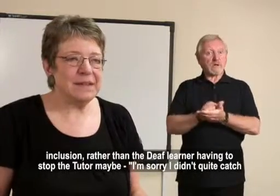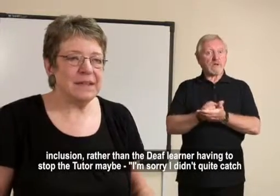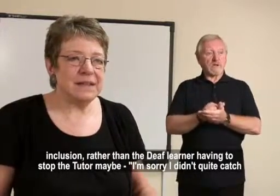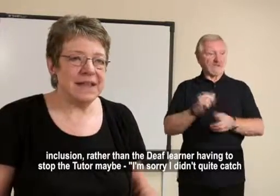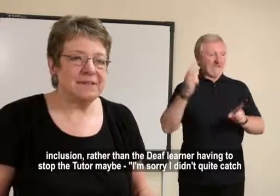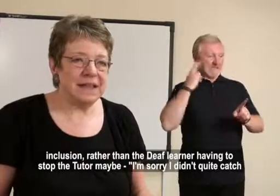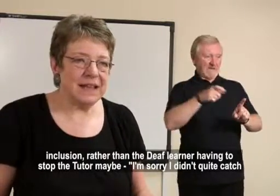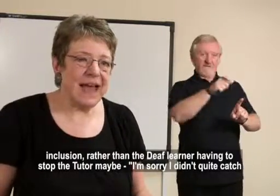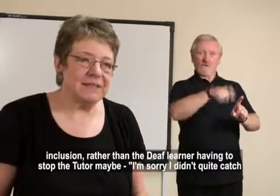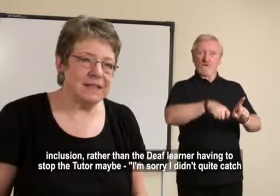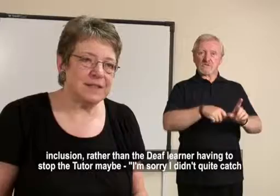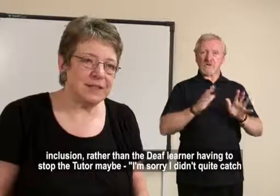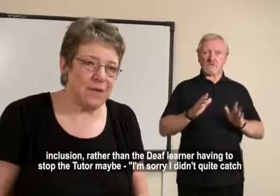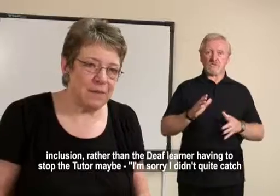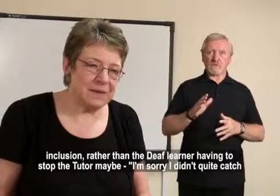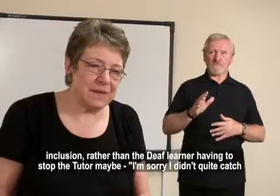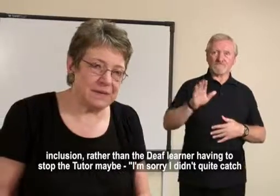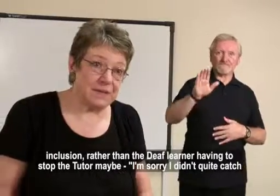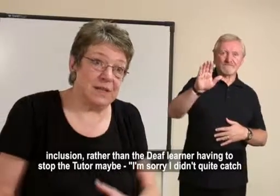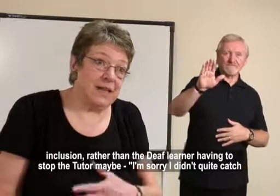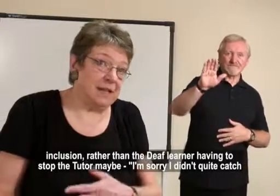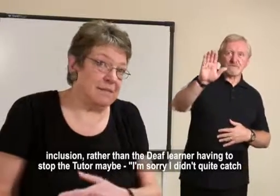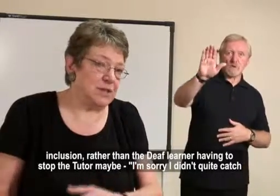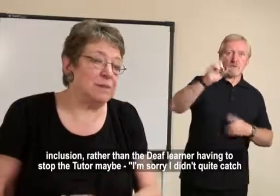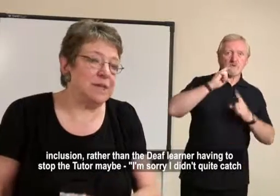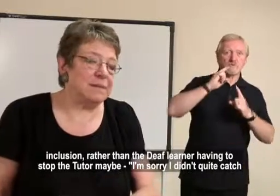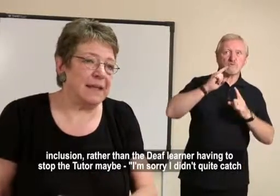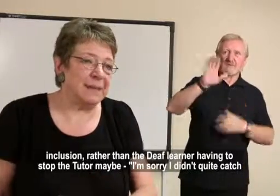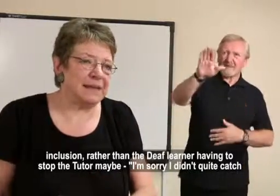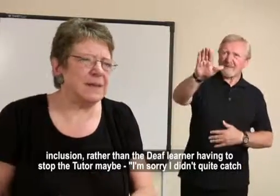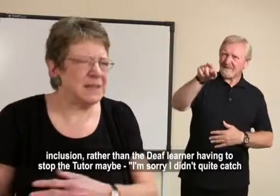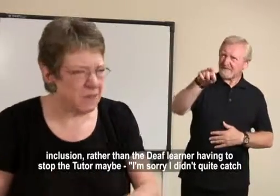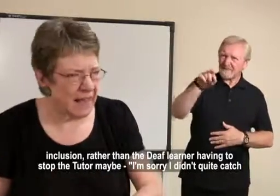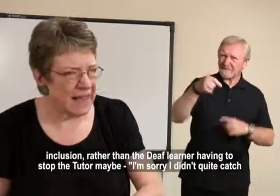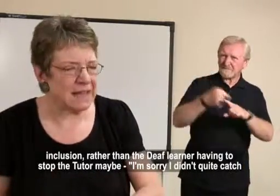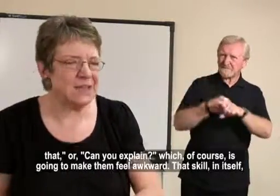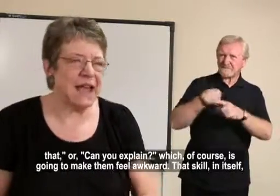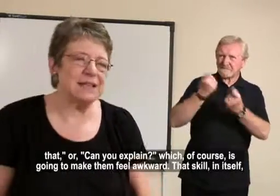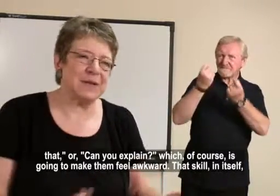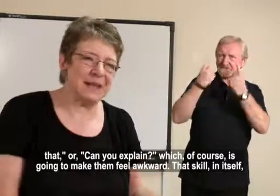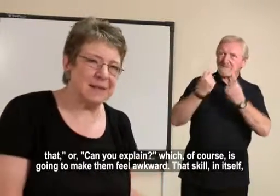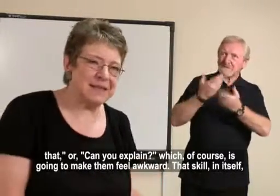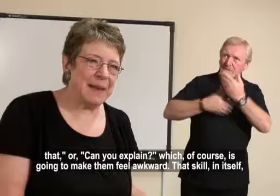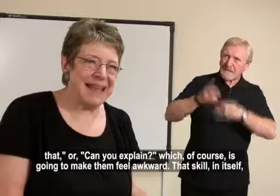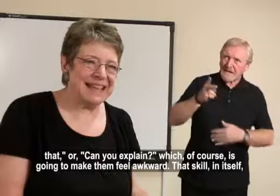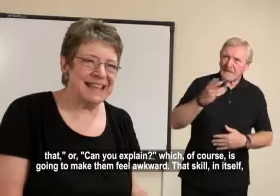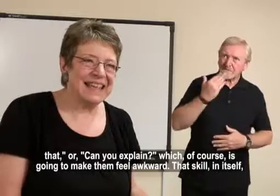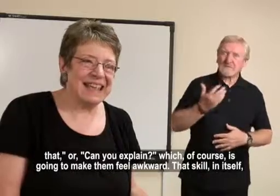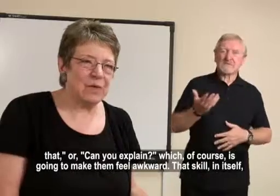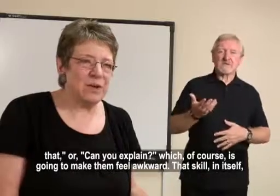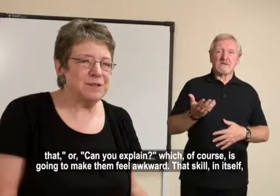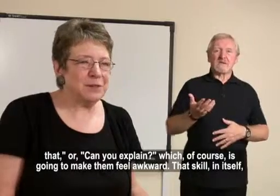rather than the deaf learner having to stop the tutor maybe, and so I didn't quite catch that, or can you